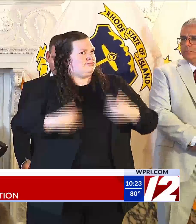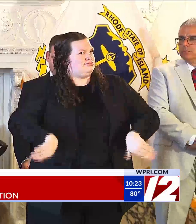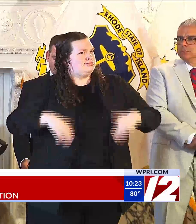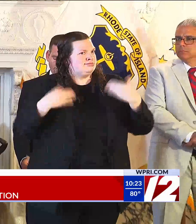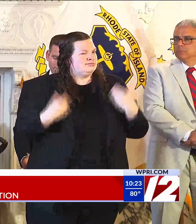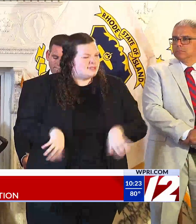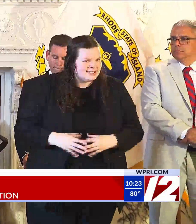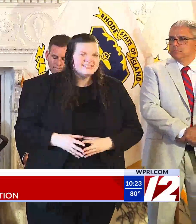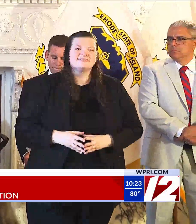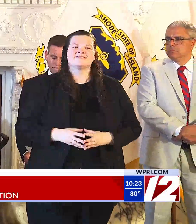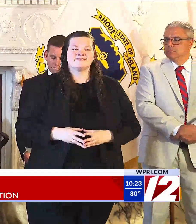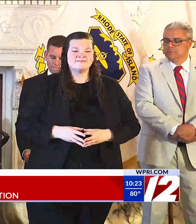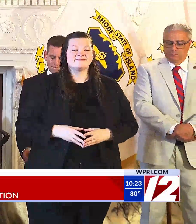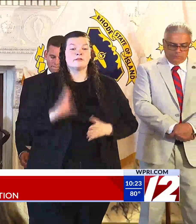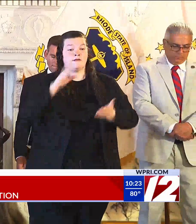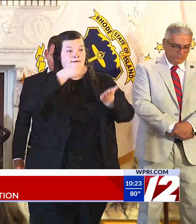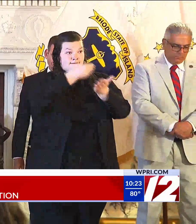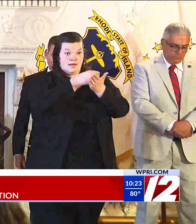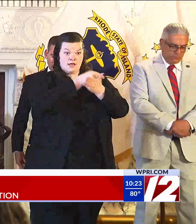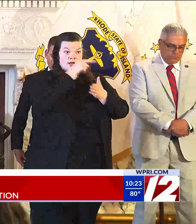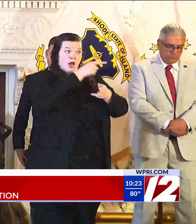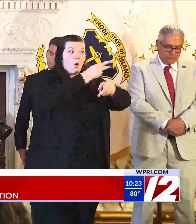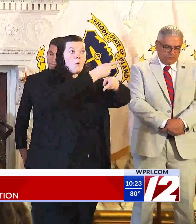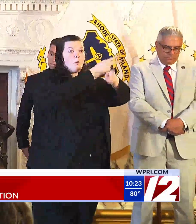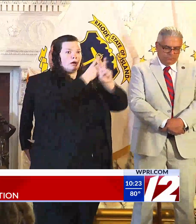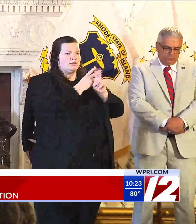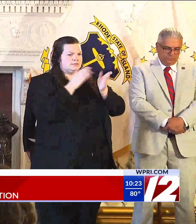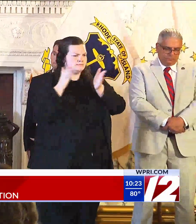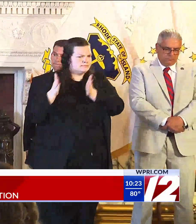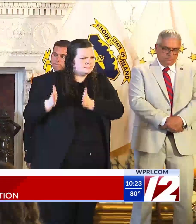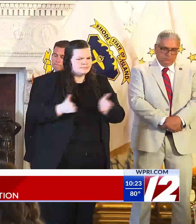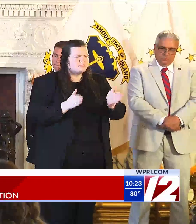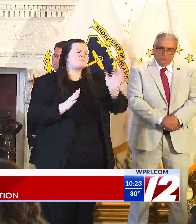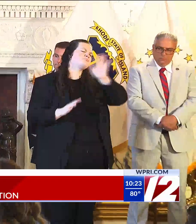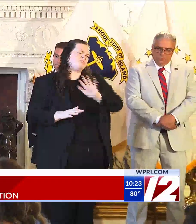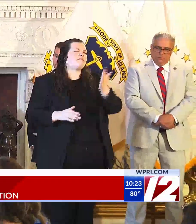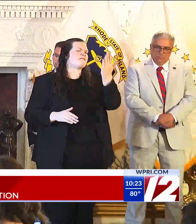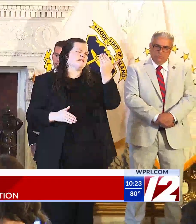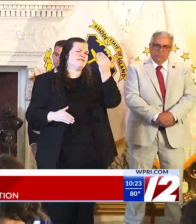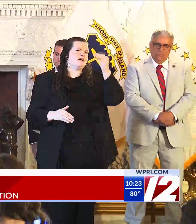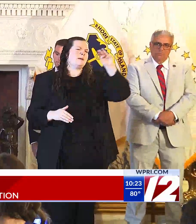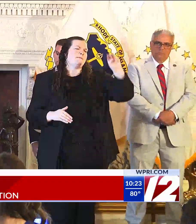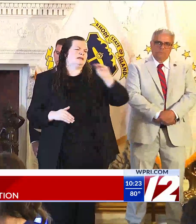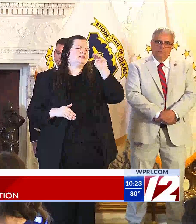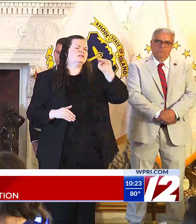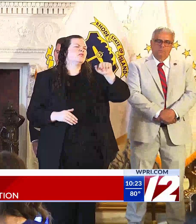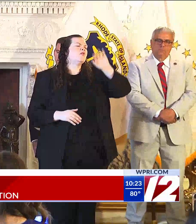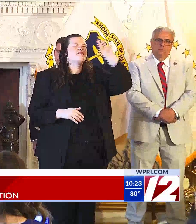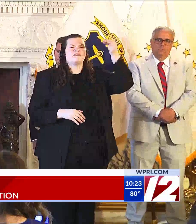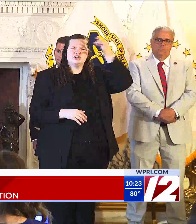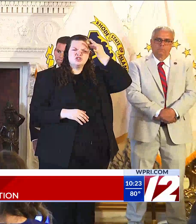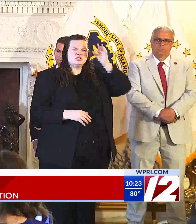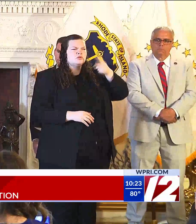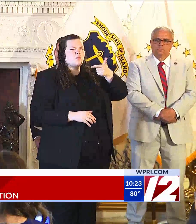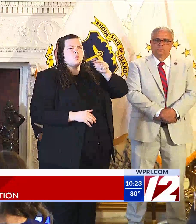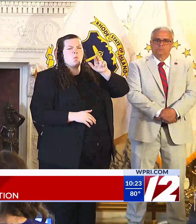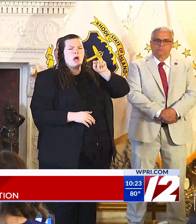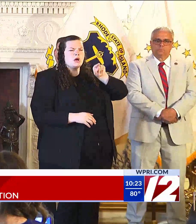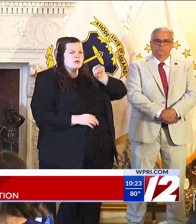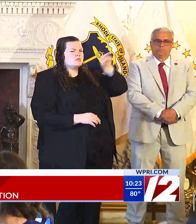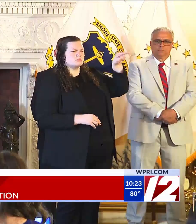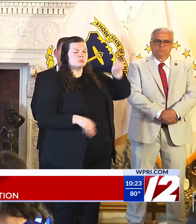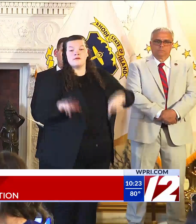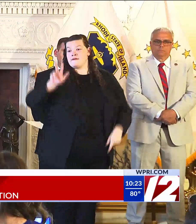$15 million repurposed from another federal grant, $35 million in remaining